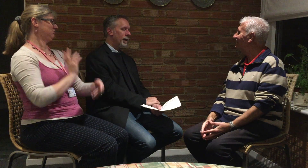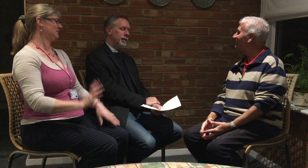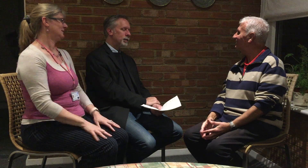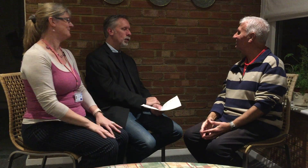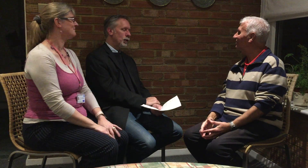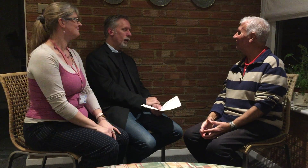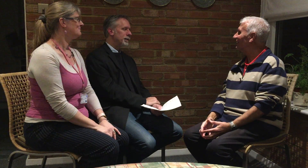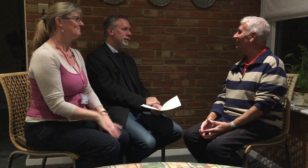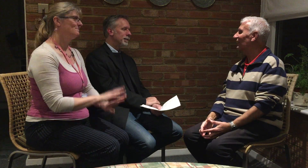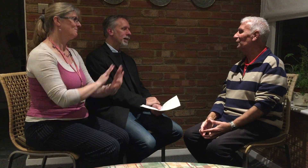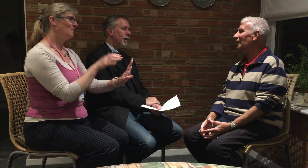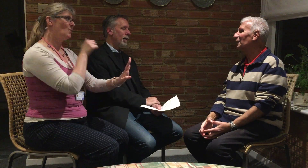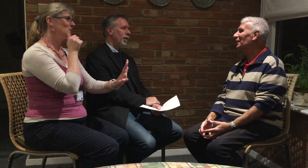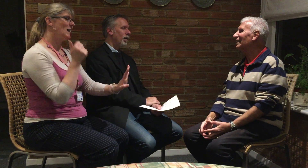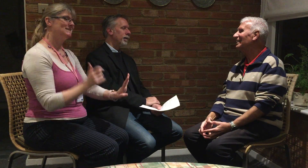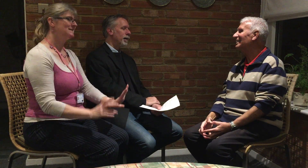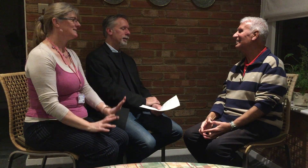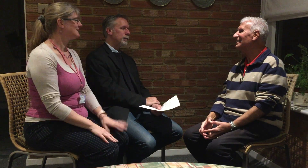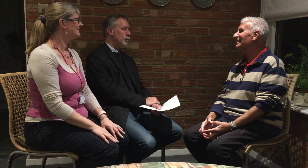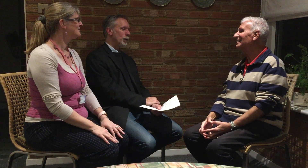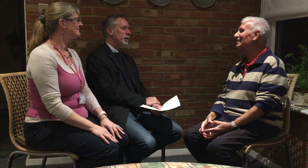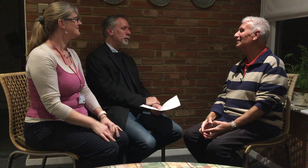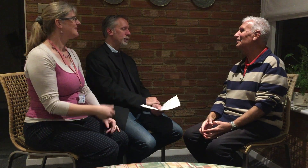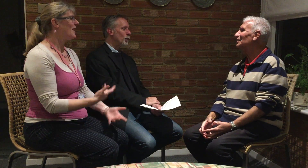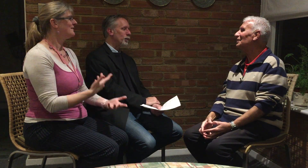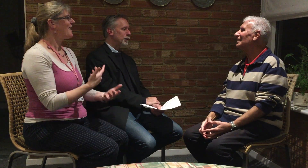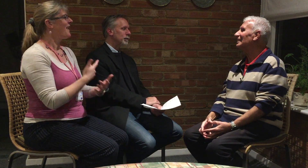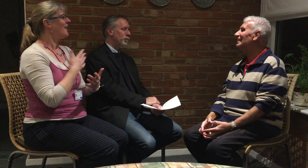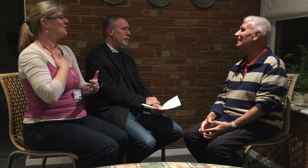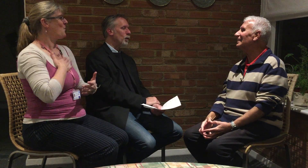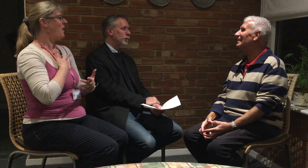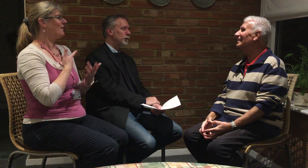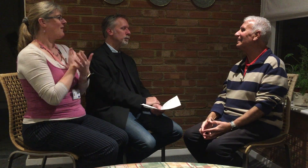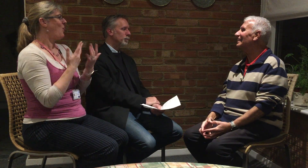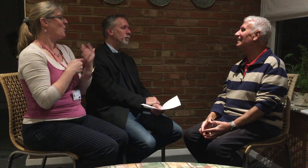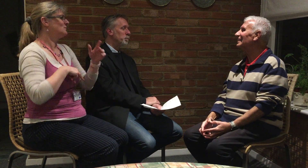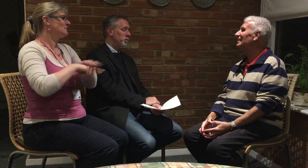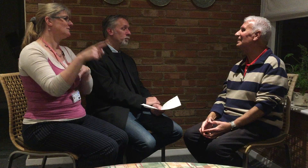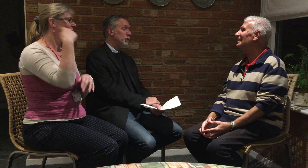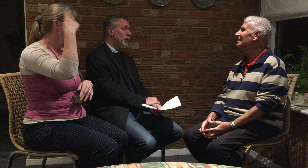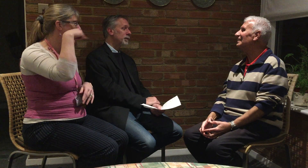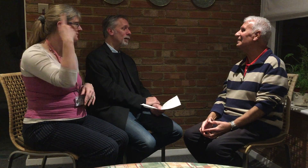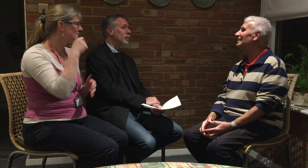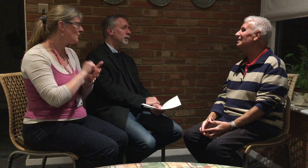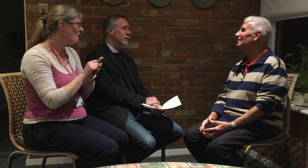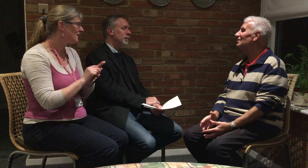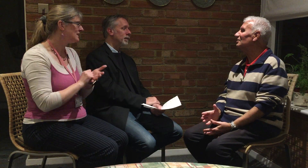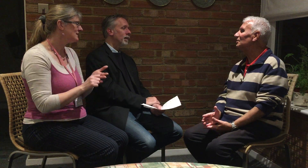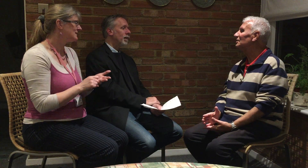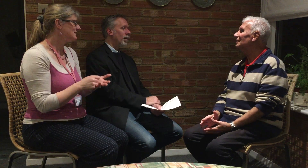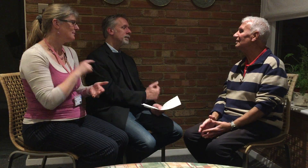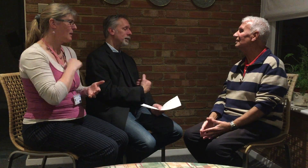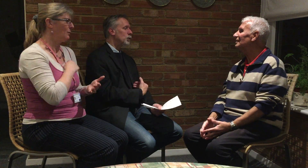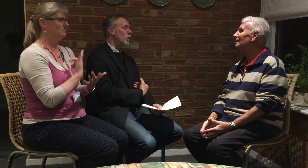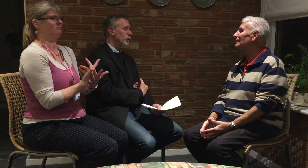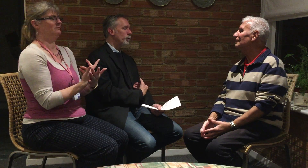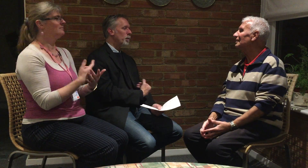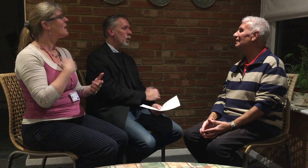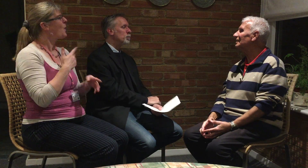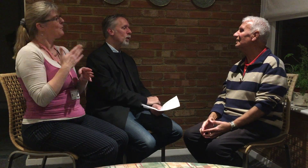It's not nice. I don't go into the office very often for just that reason. I tend to work from home a